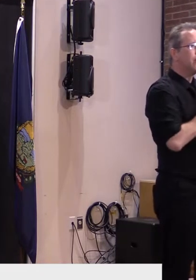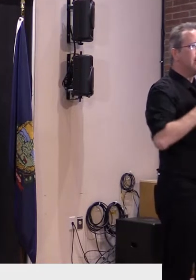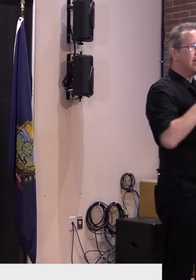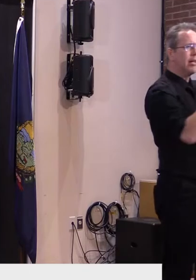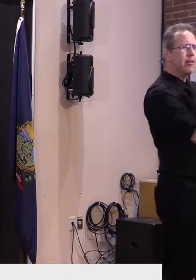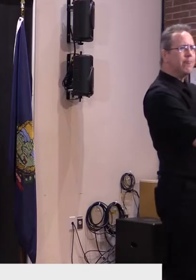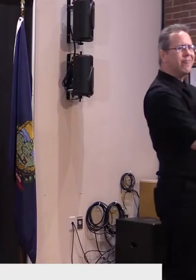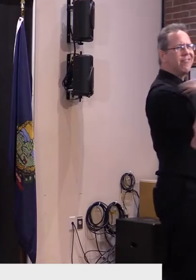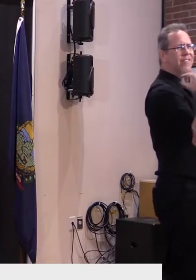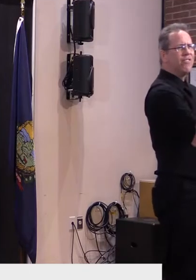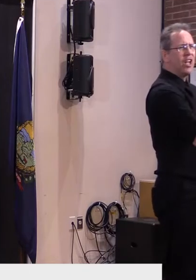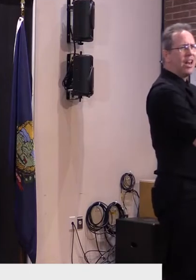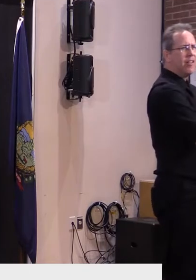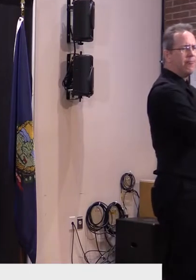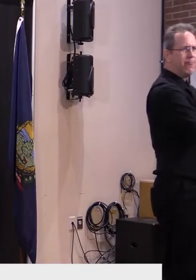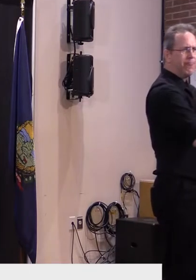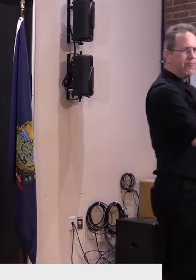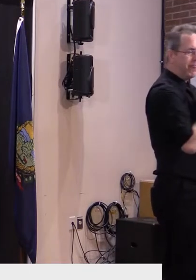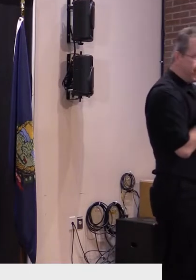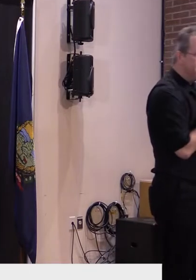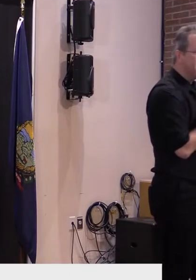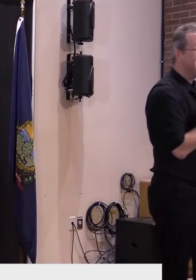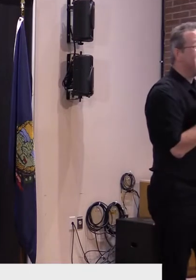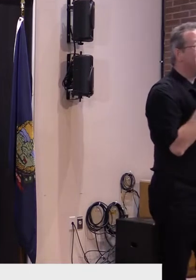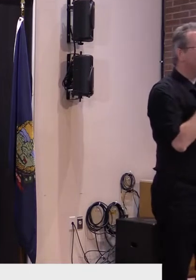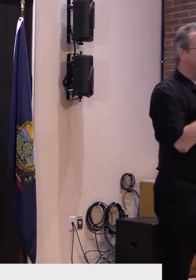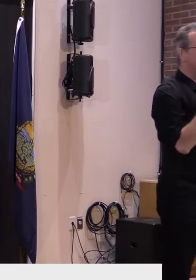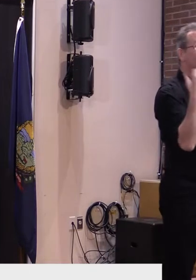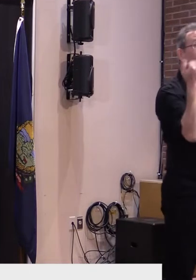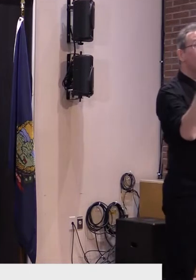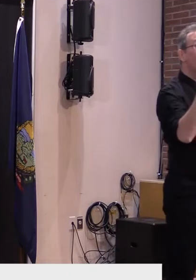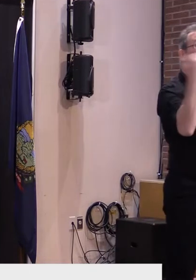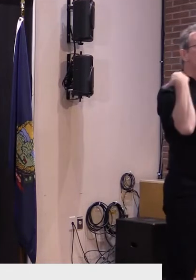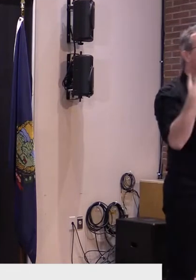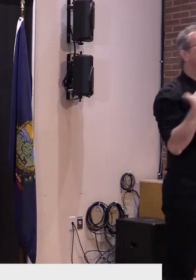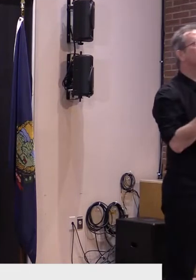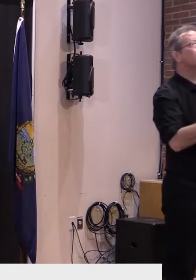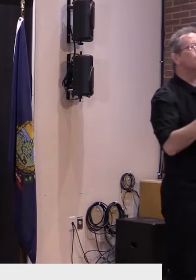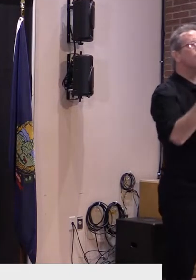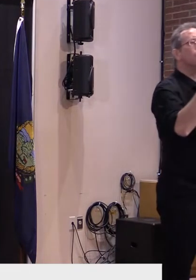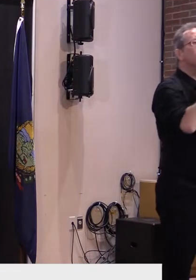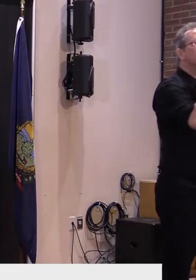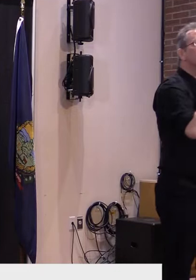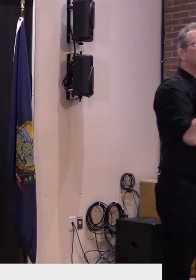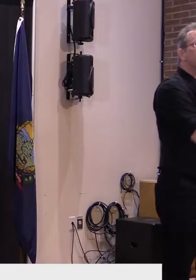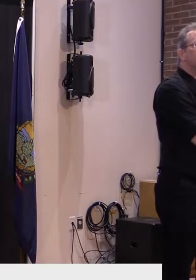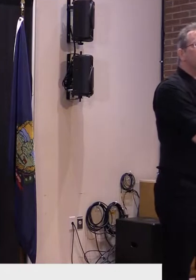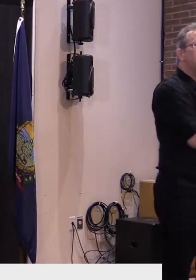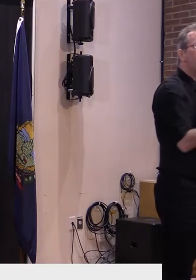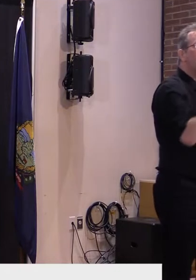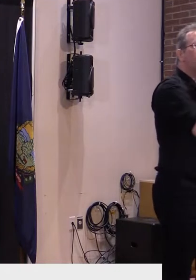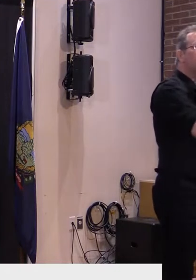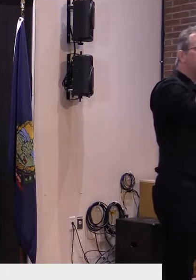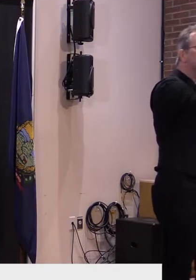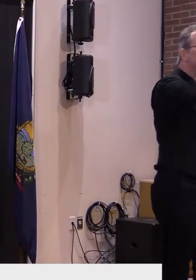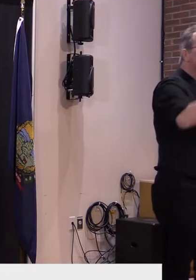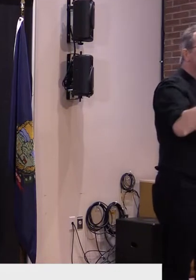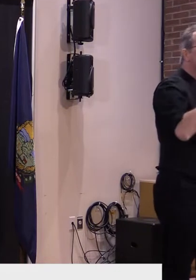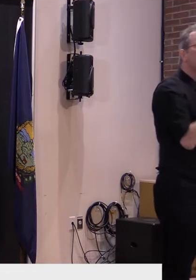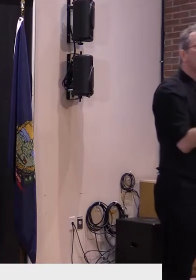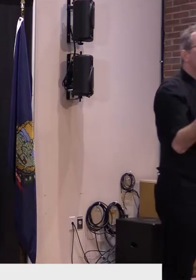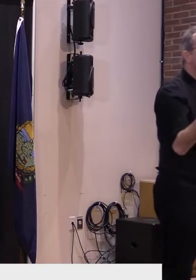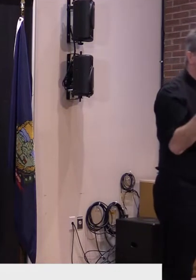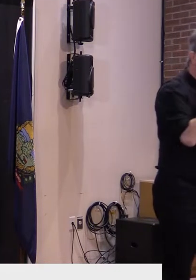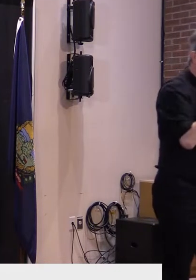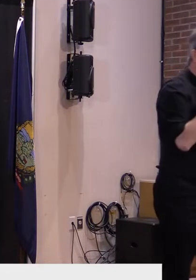know, I presented a balanced budget that included investments to grow the economy by adding housing, expanding broadband, and